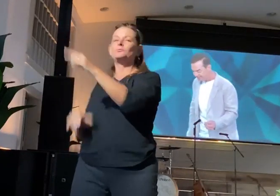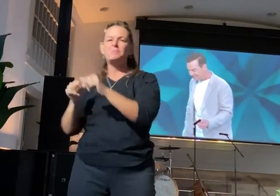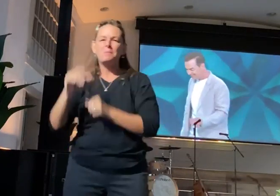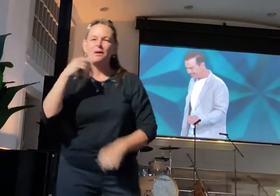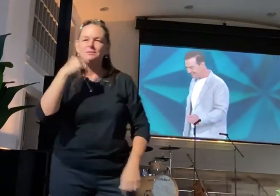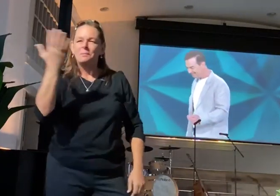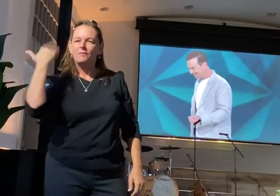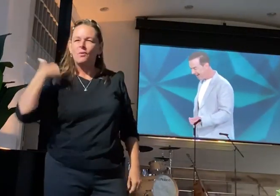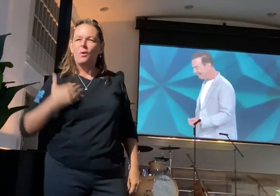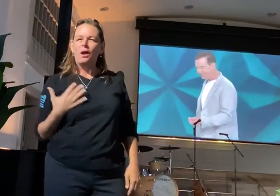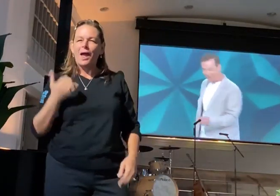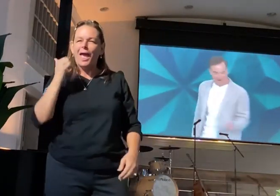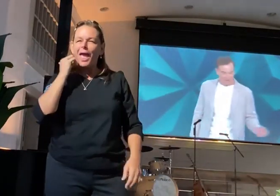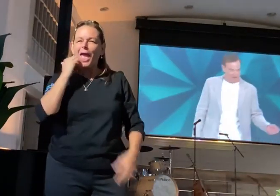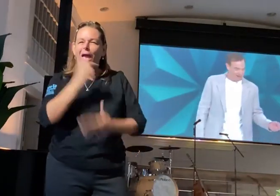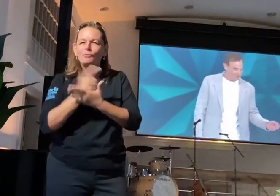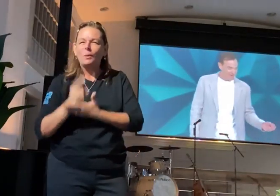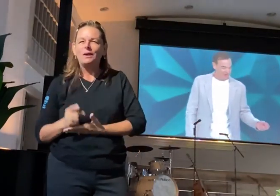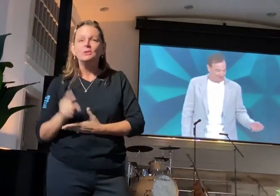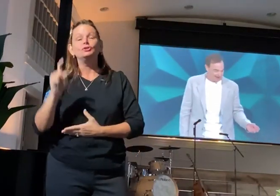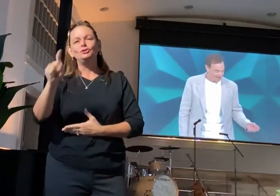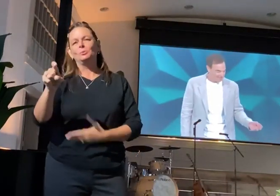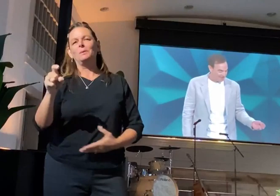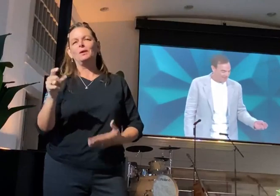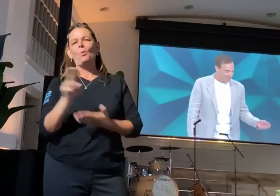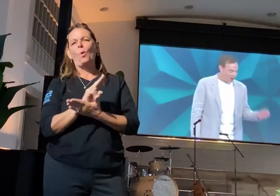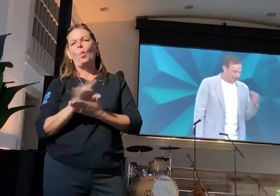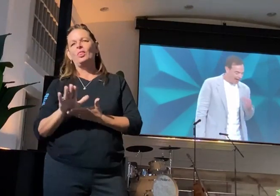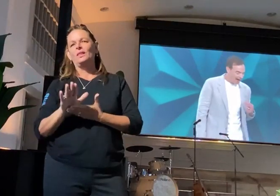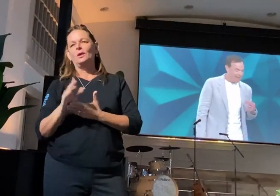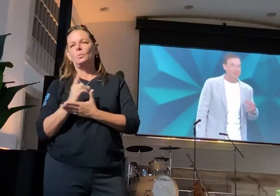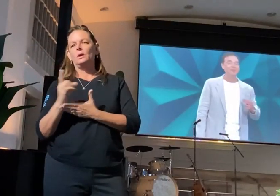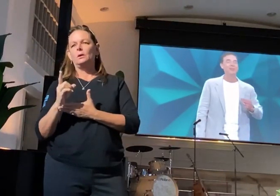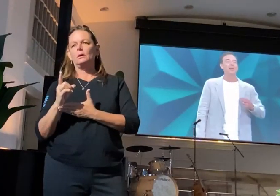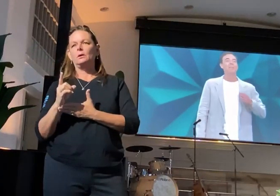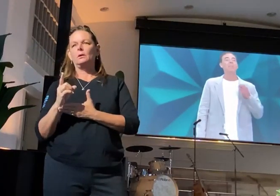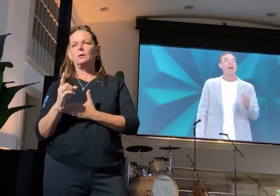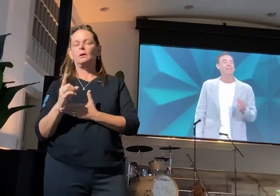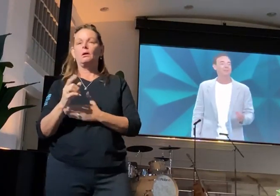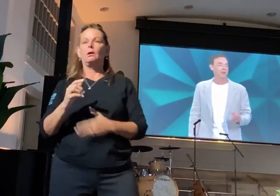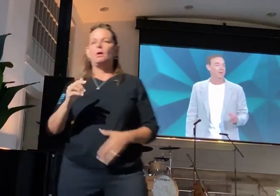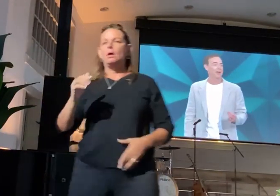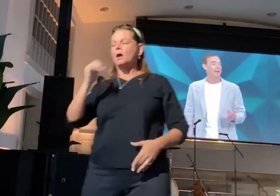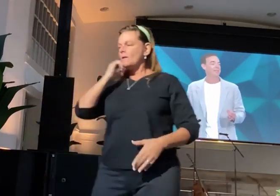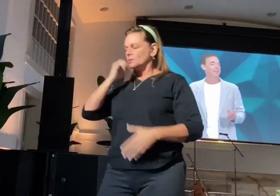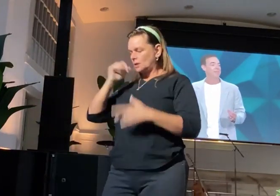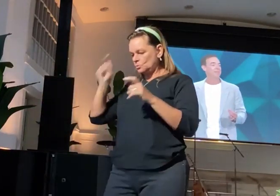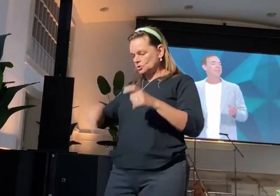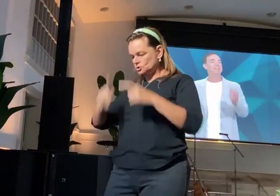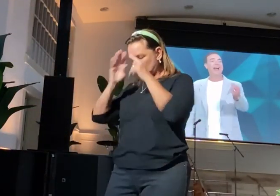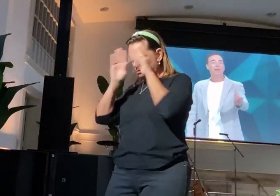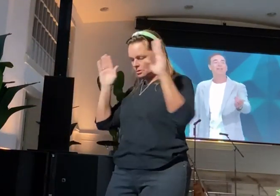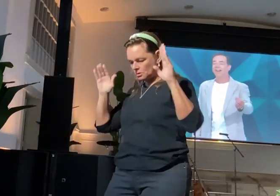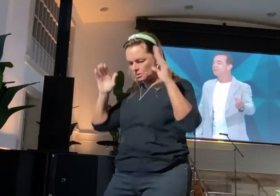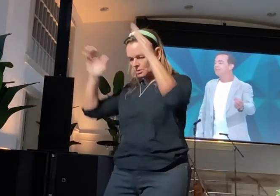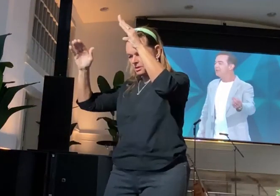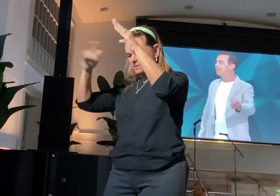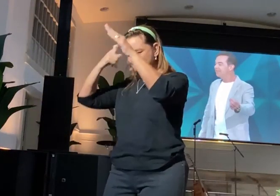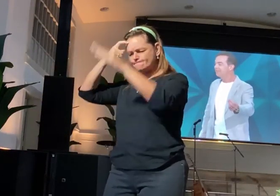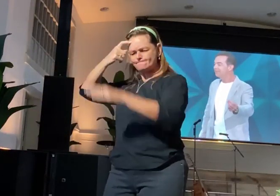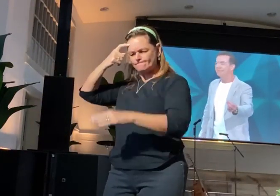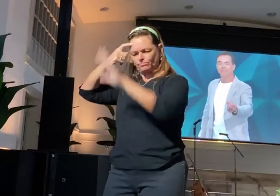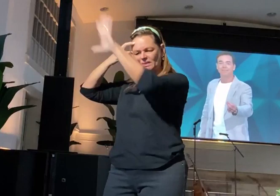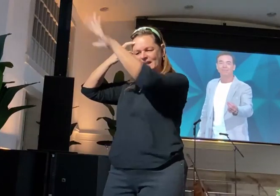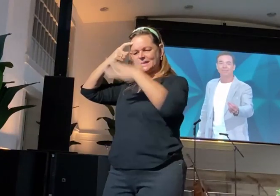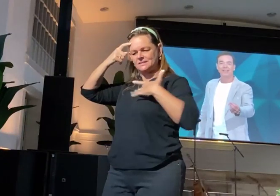Week. I think that every week we should live our lives mindful of the sacrifice